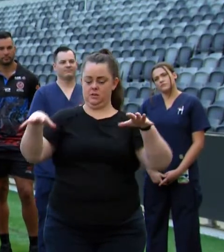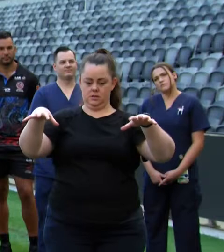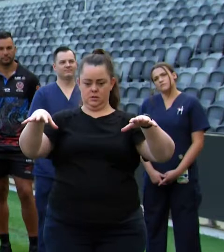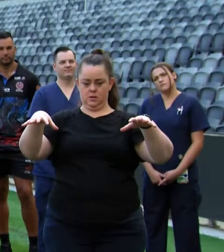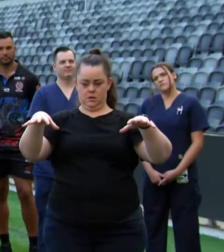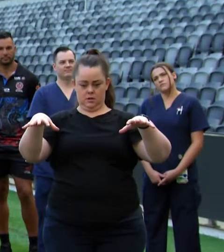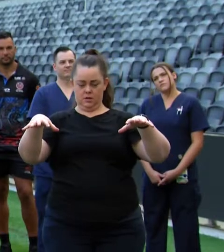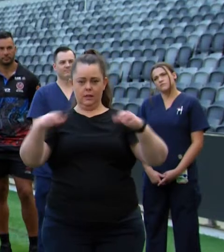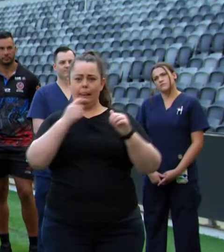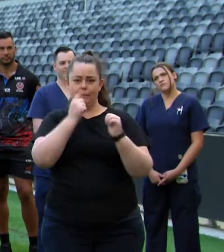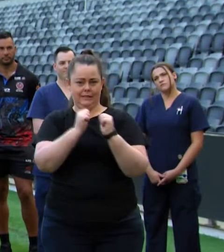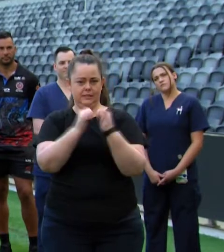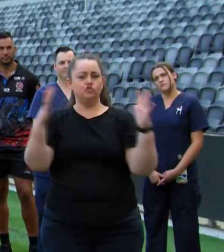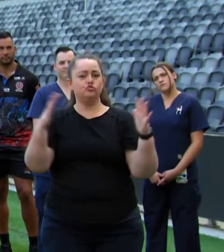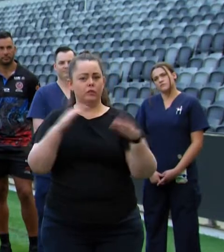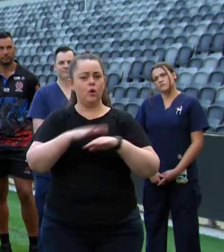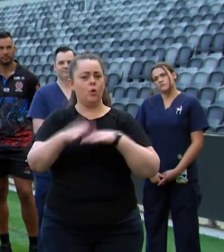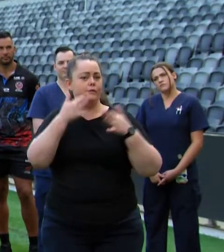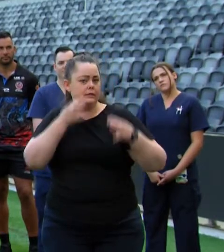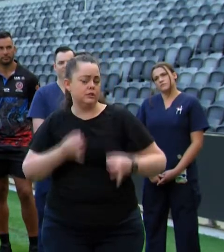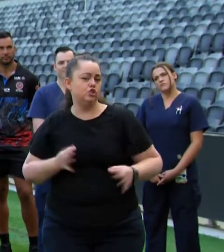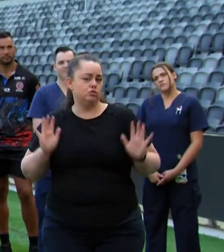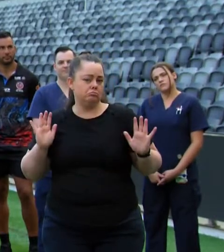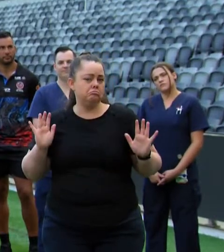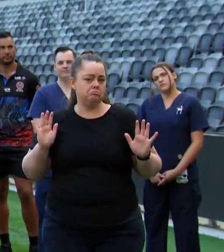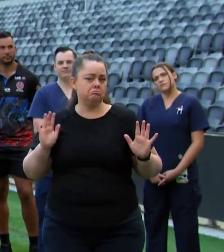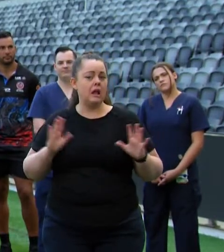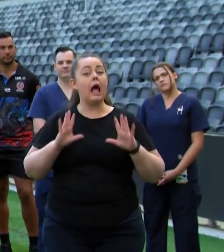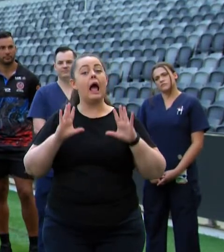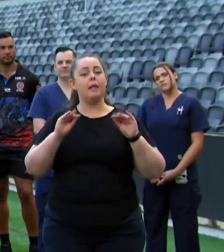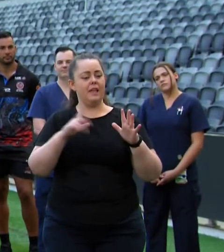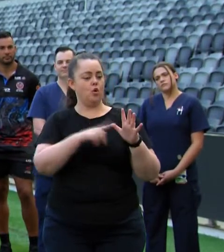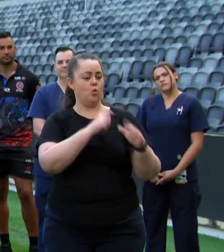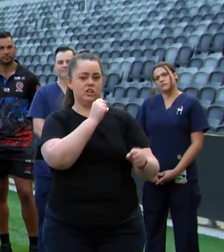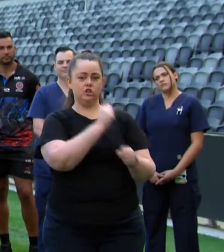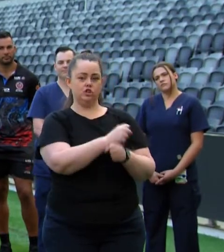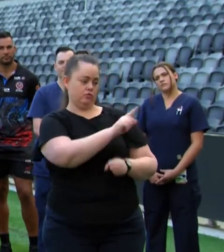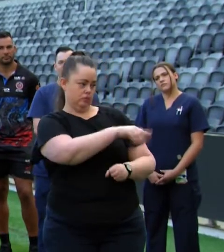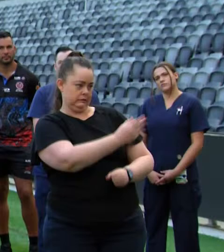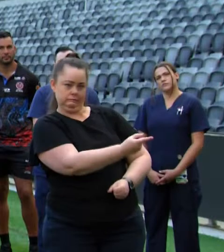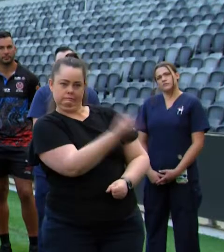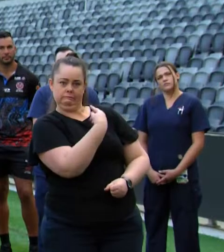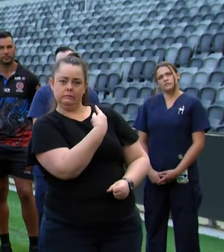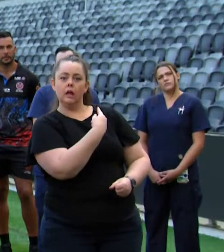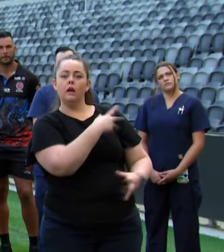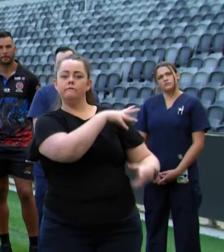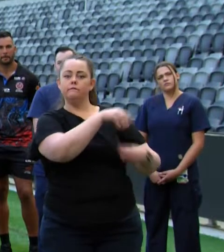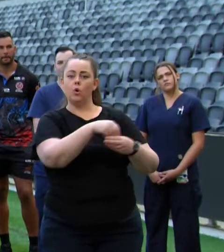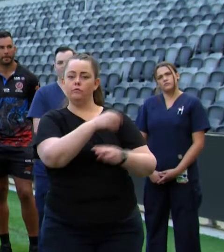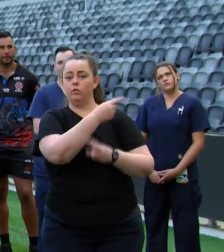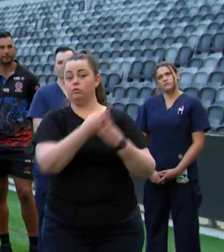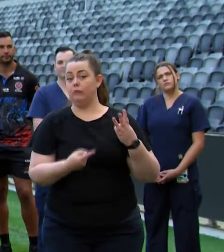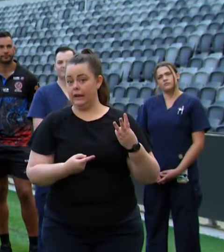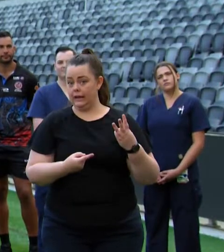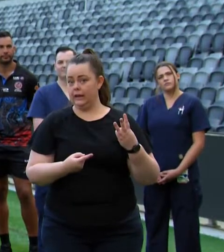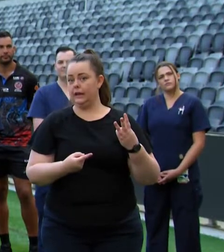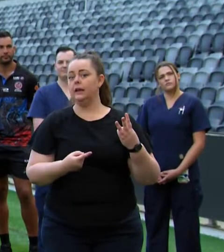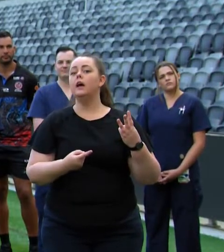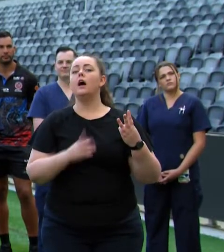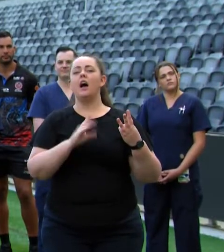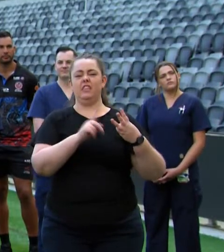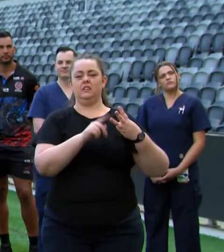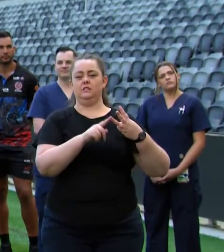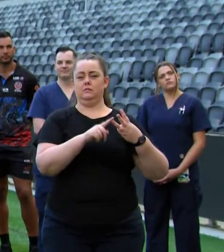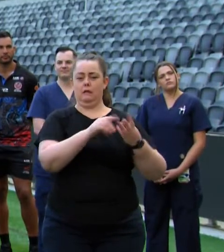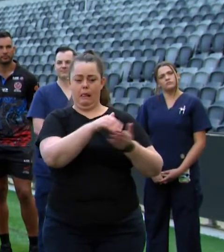final determination that then led to engagement with the Auditor General, then we will take that on board and improve those processes. I want to